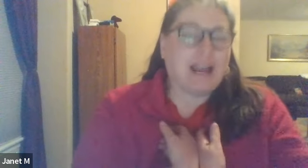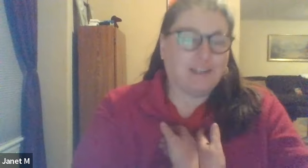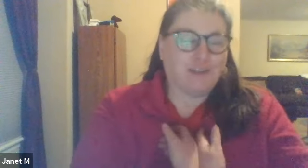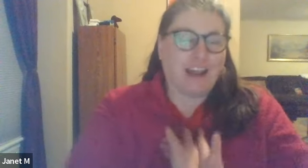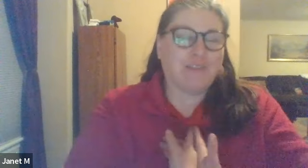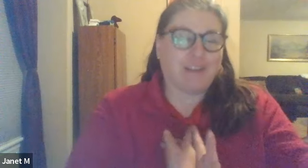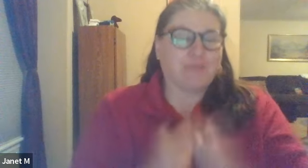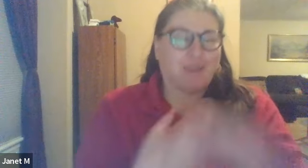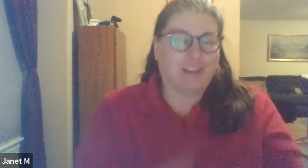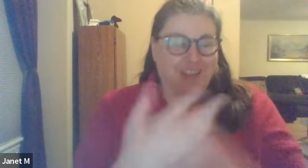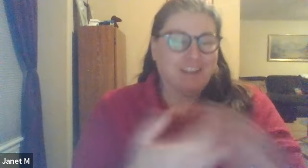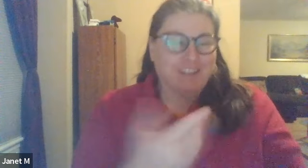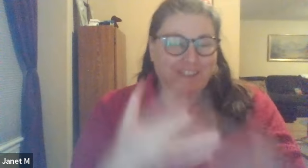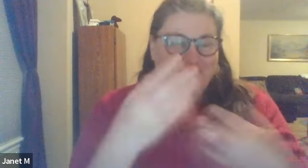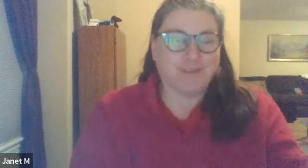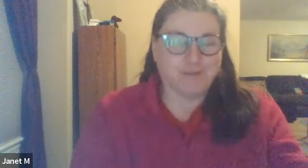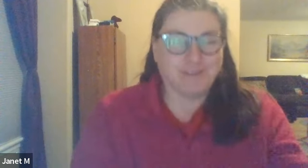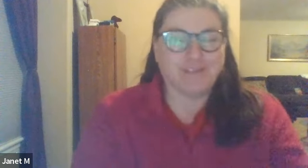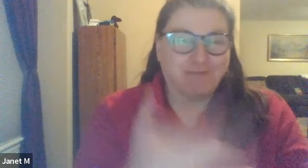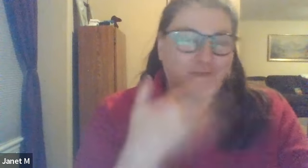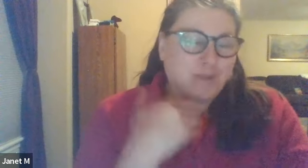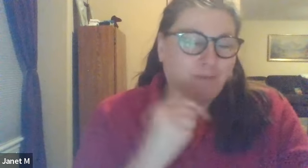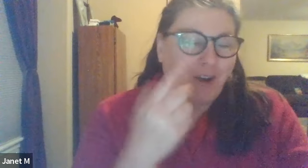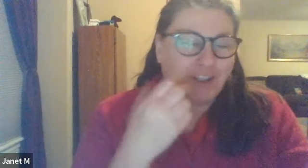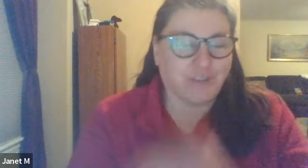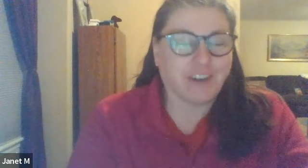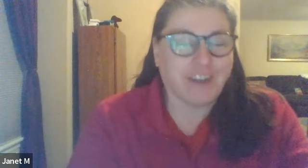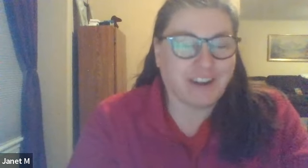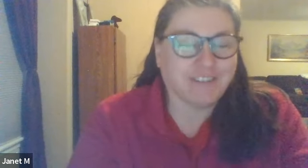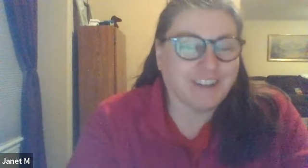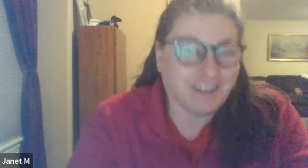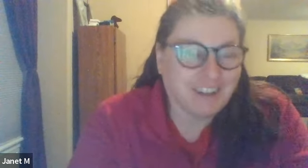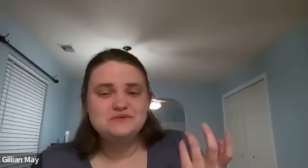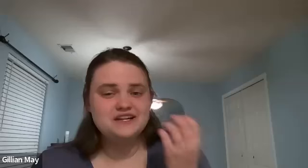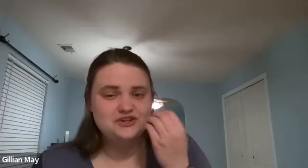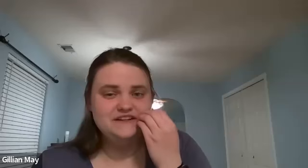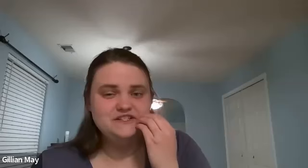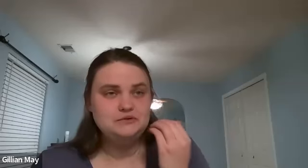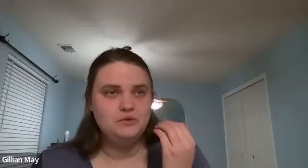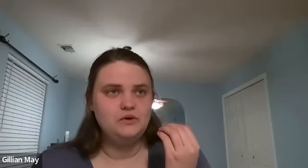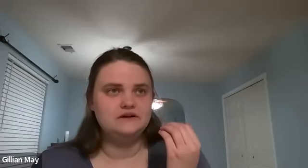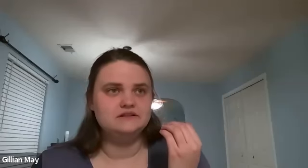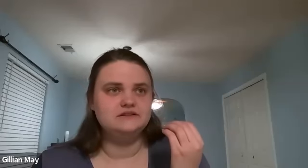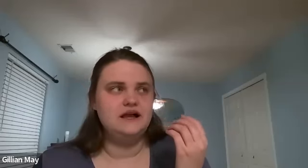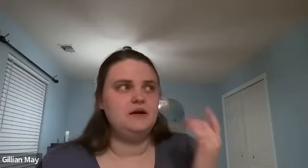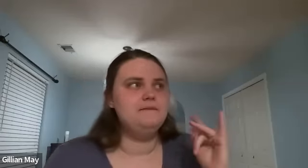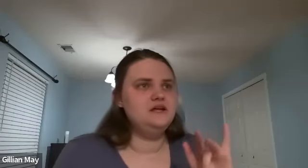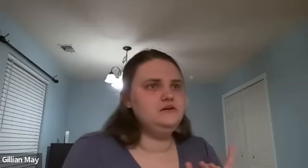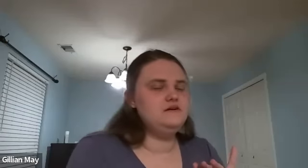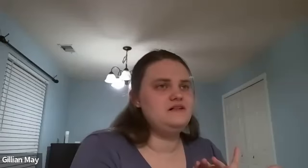do not have anybody, who for me to watch or figure out. That's why I tried to do more like a middle of the